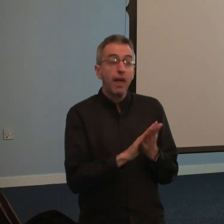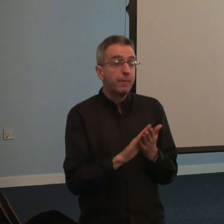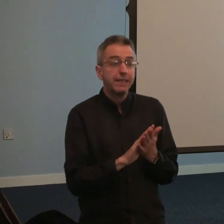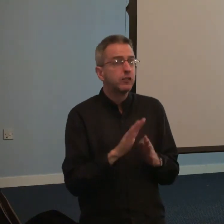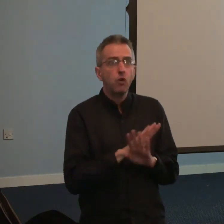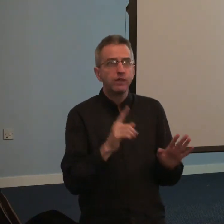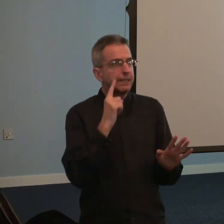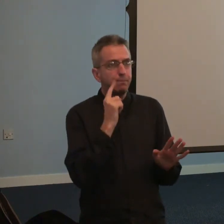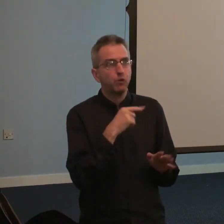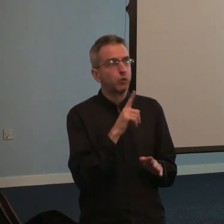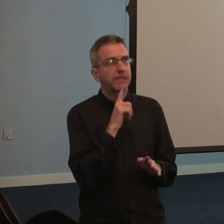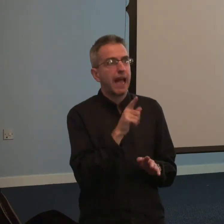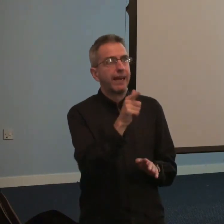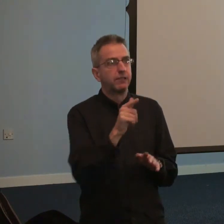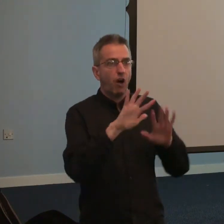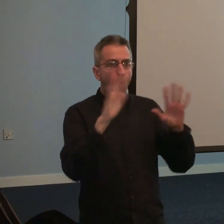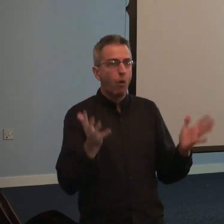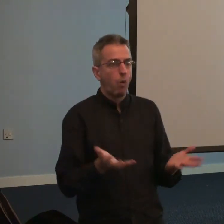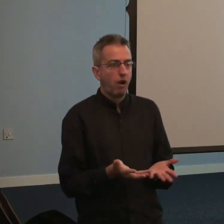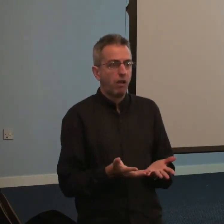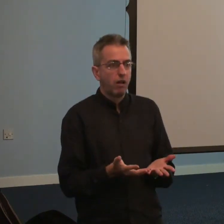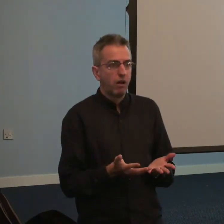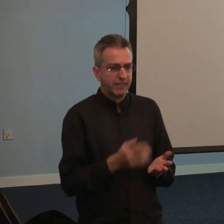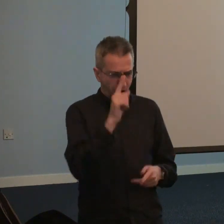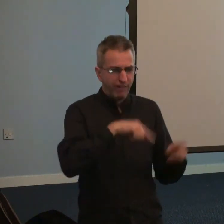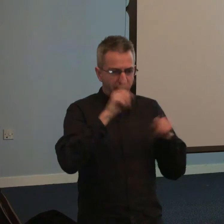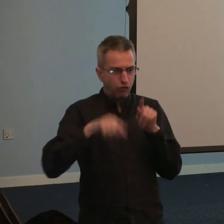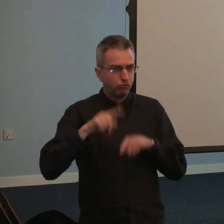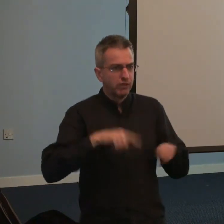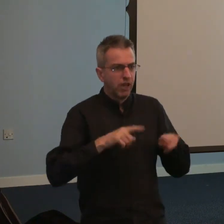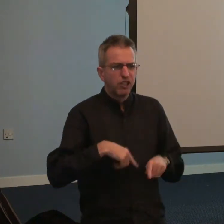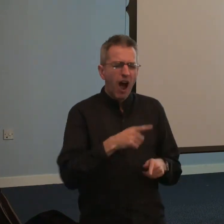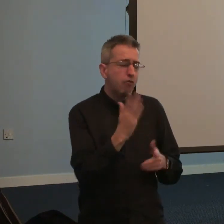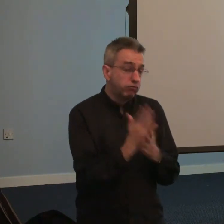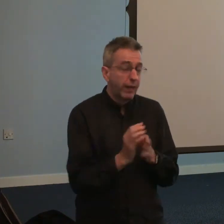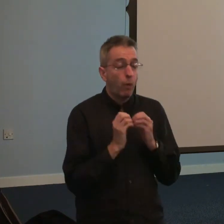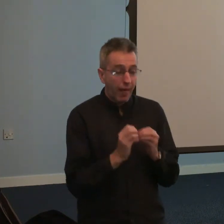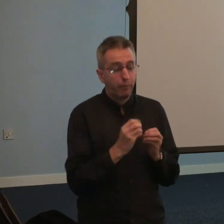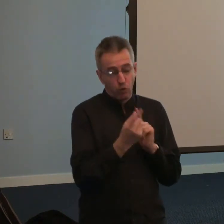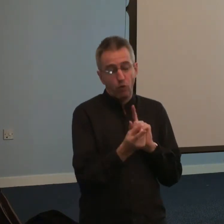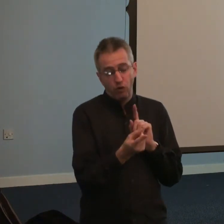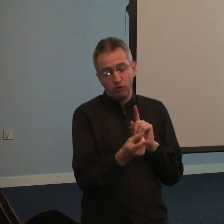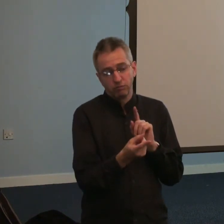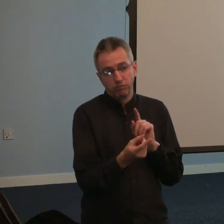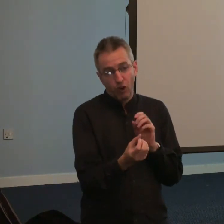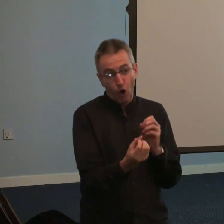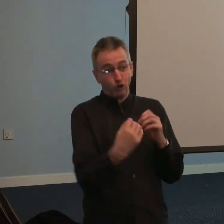every single member of that is part of the deaf experience. It's very varied. It's not a unified